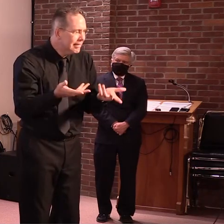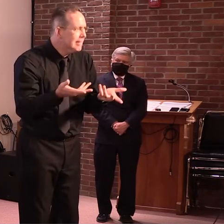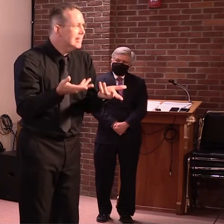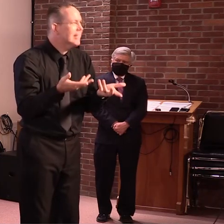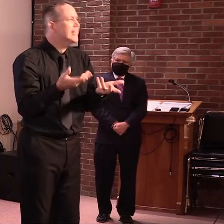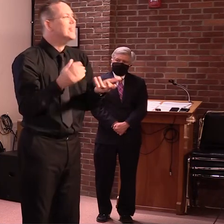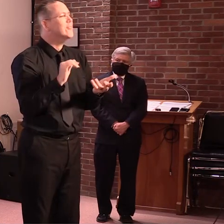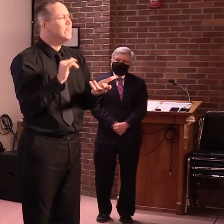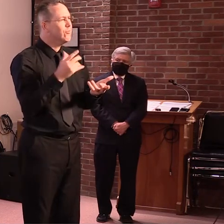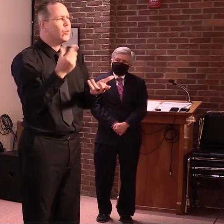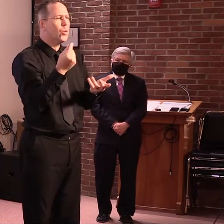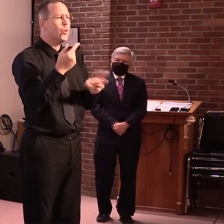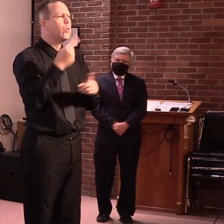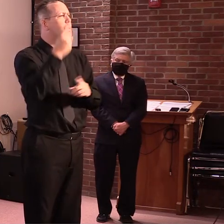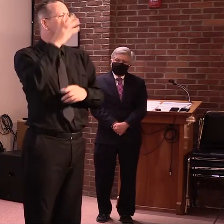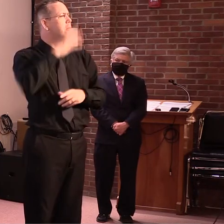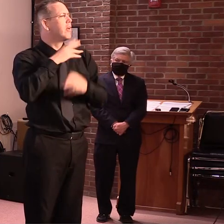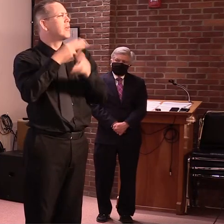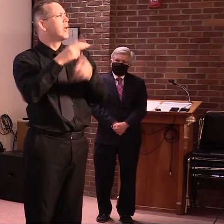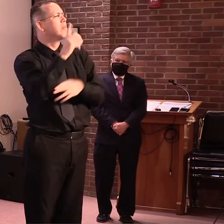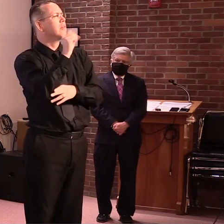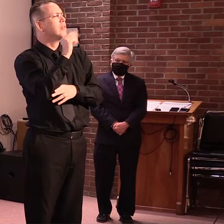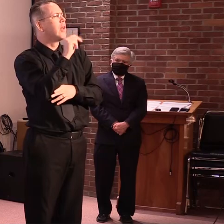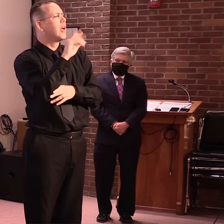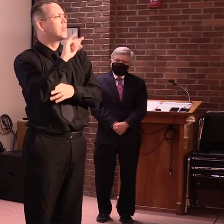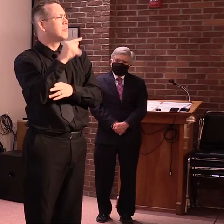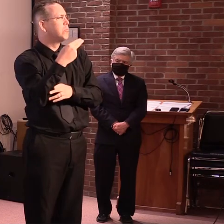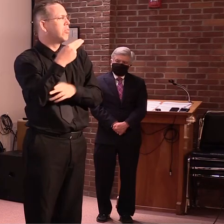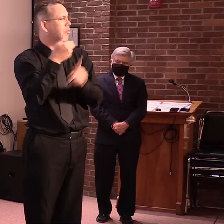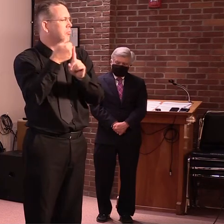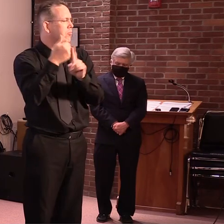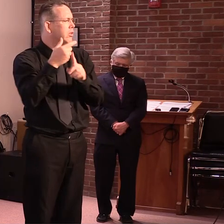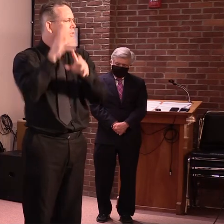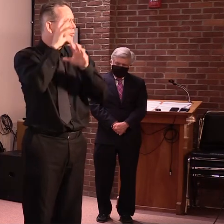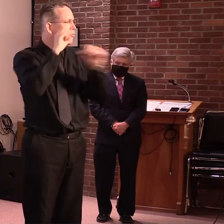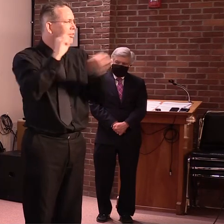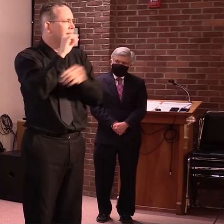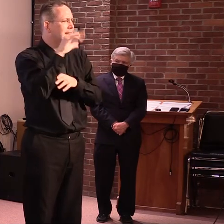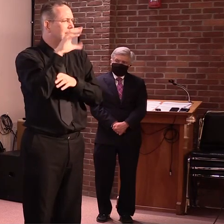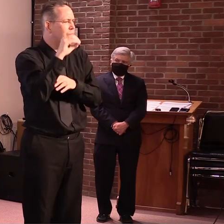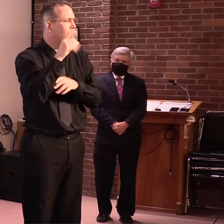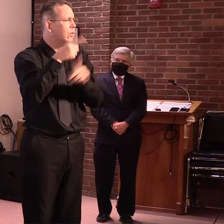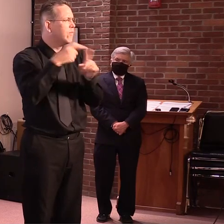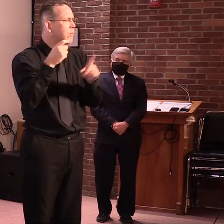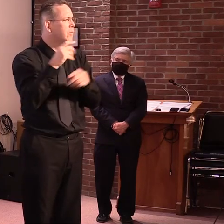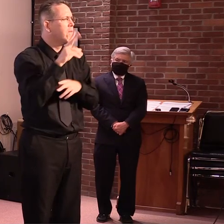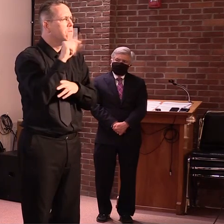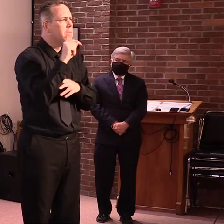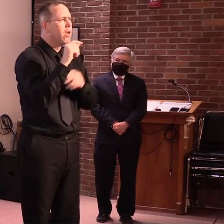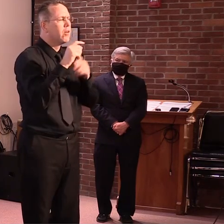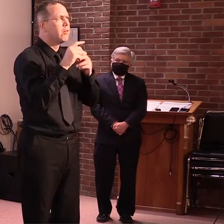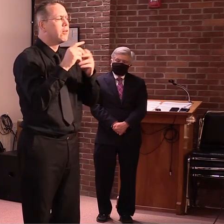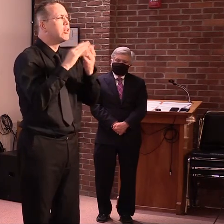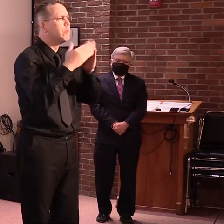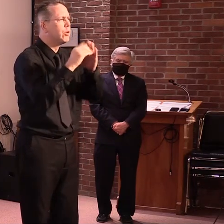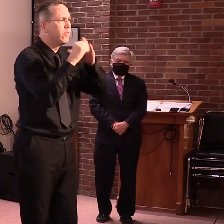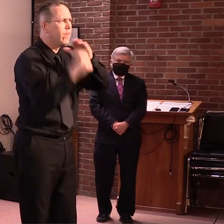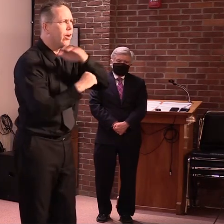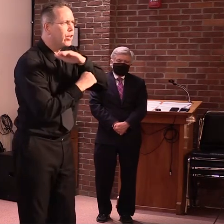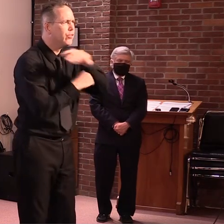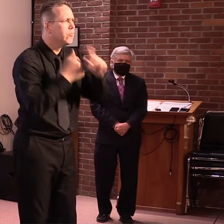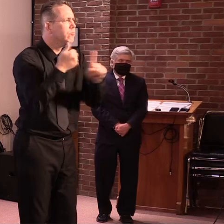and CEO of the Vermont Community Foundation, is here to announce the McClure Foundation's gift to the class of